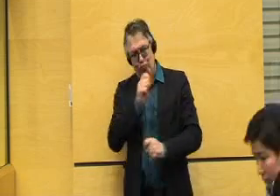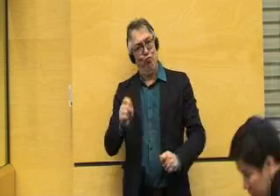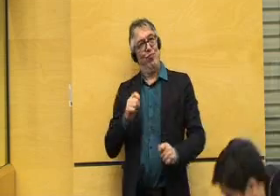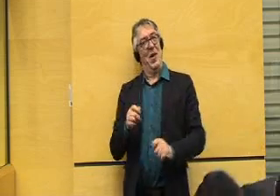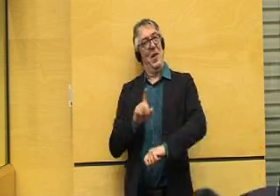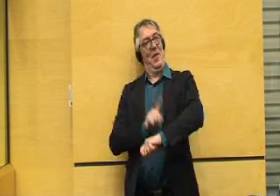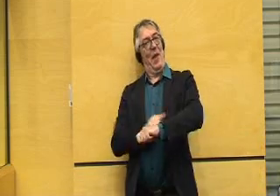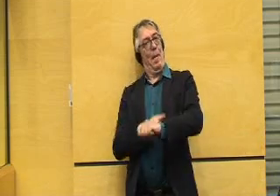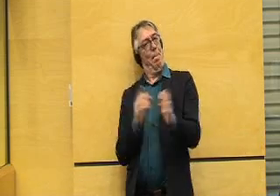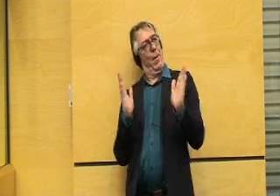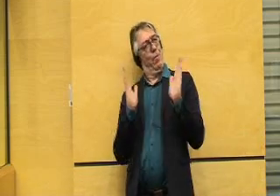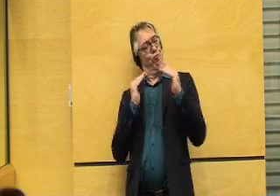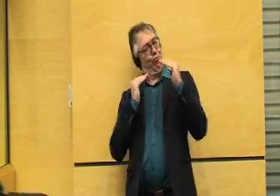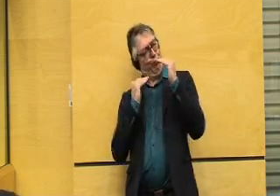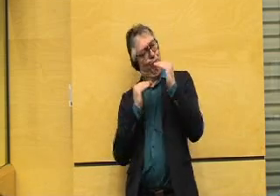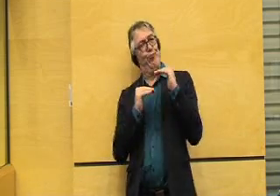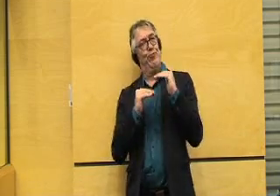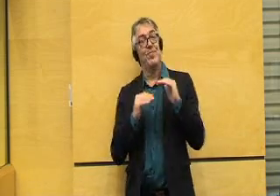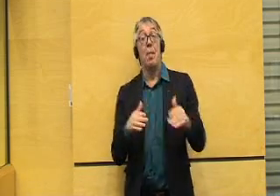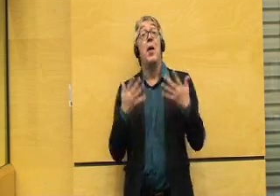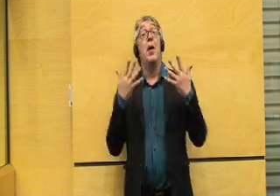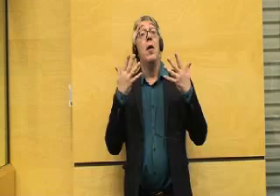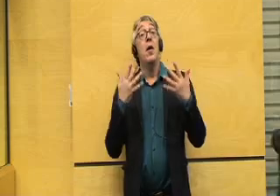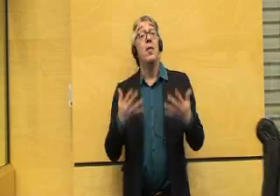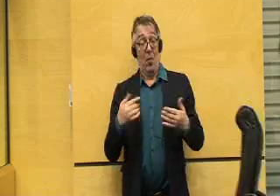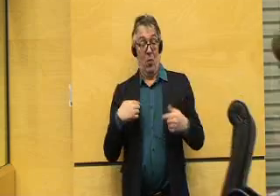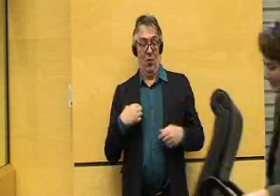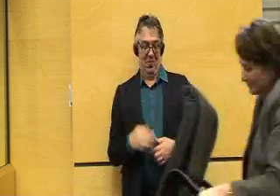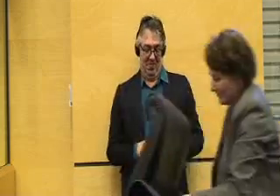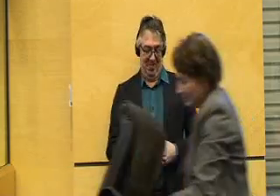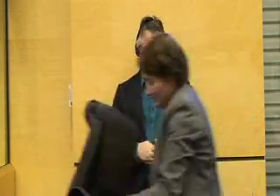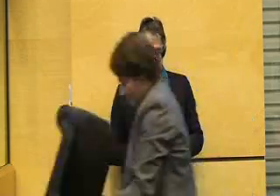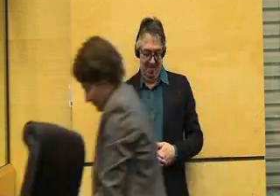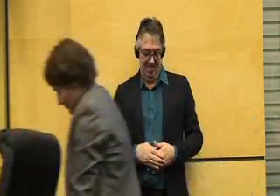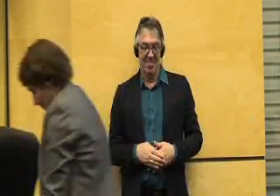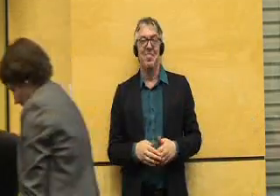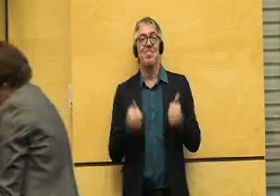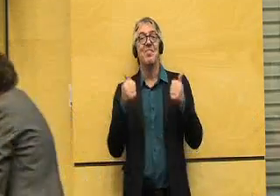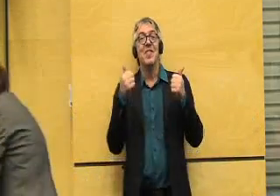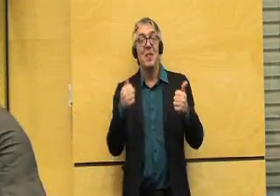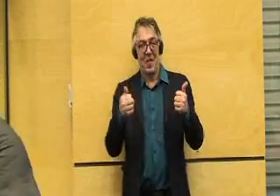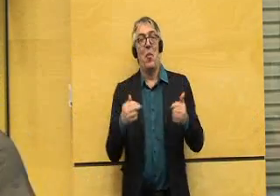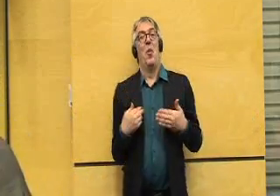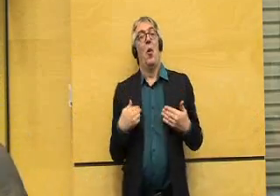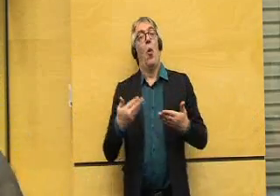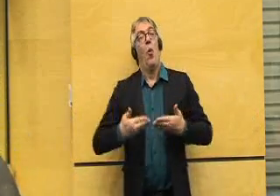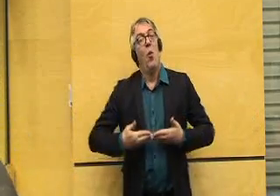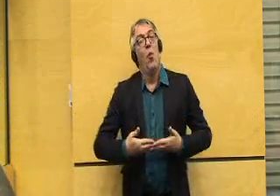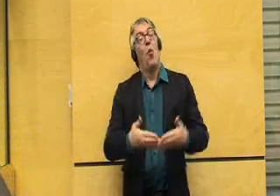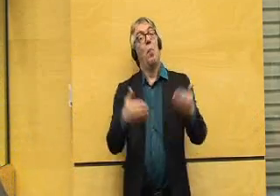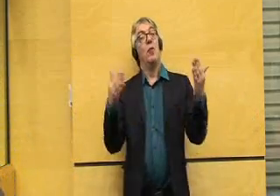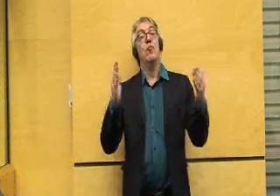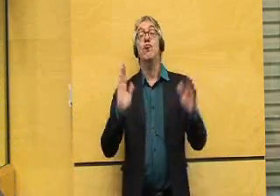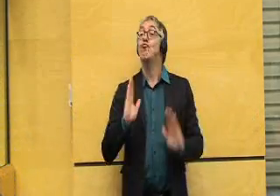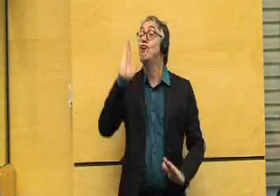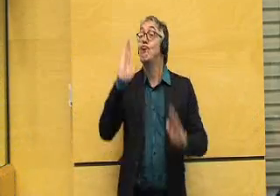This now allows us to open up the floor for the first cluster of questions.